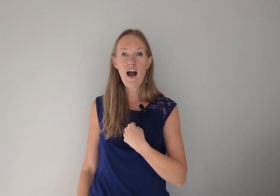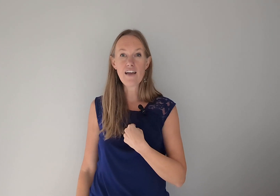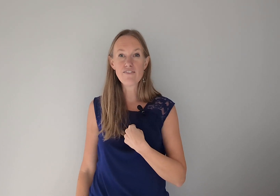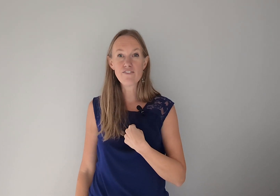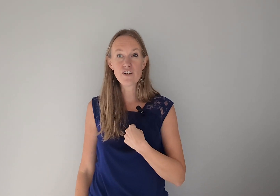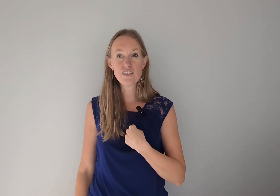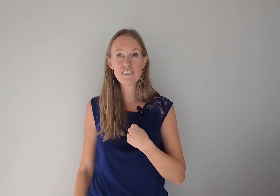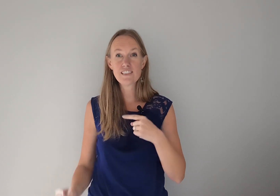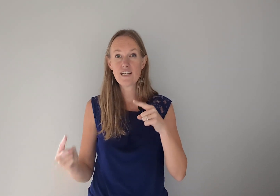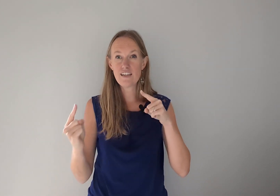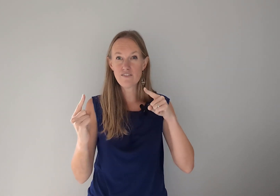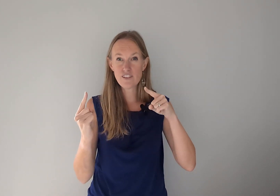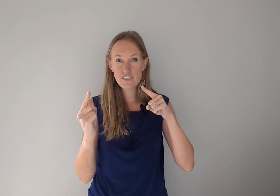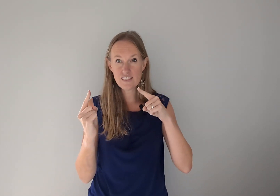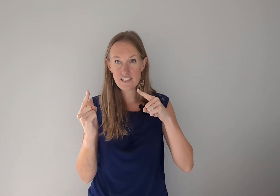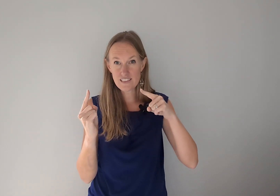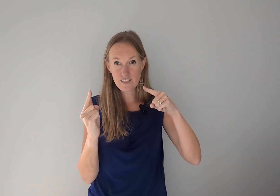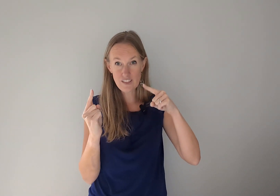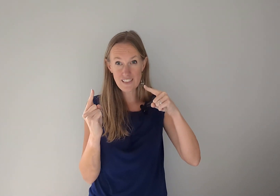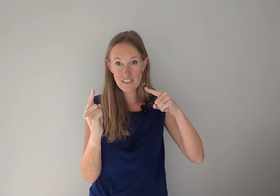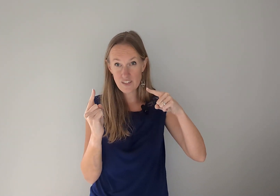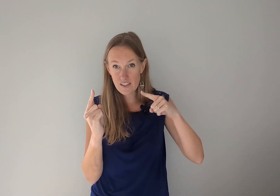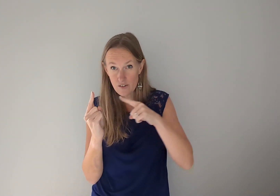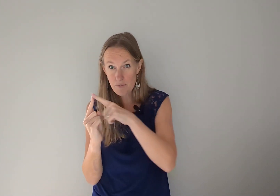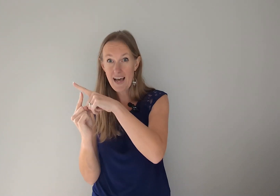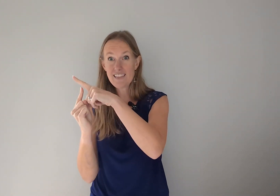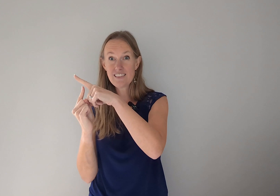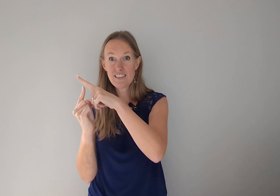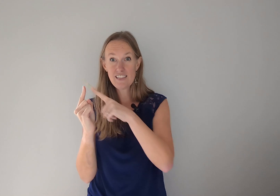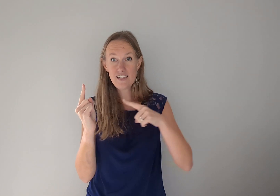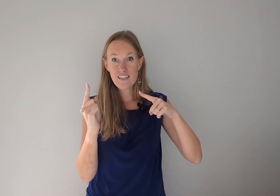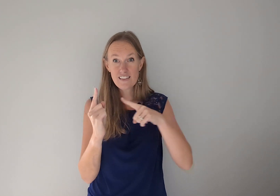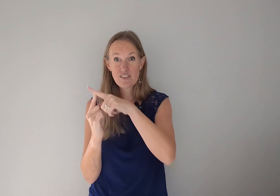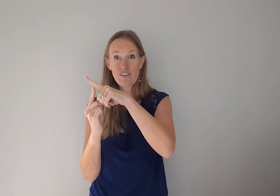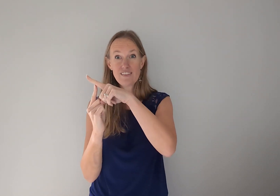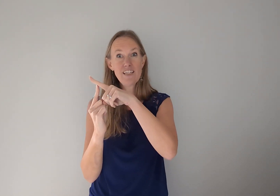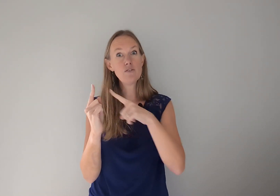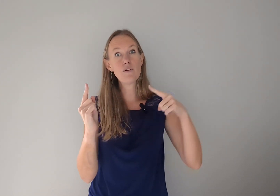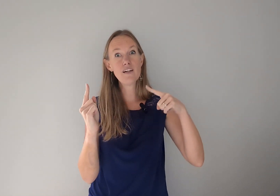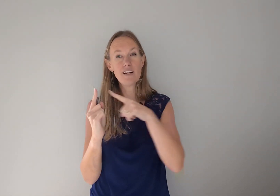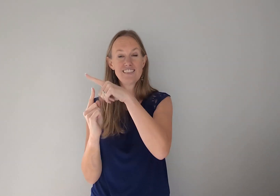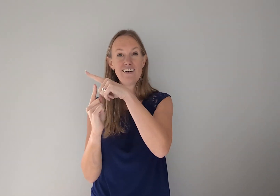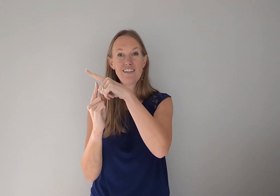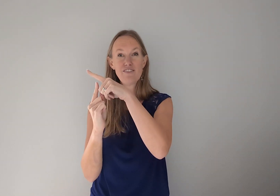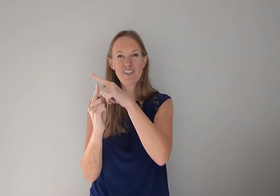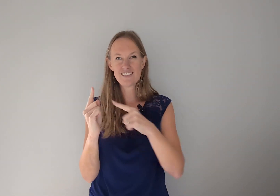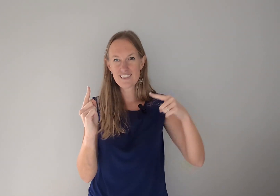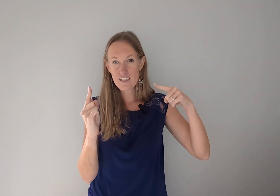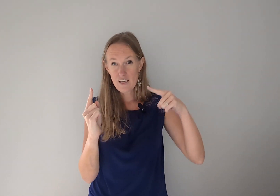I first, and then first is your index finger going past. So it's like you ran a race and got there first.